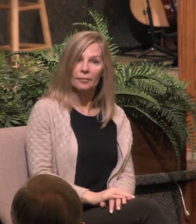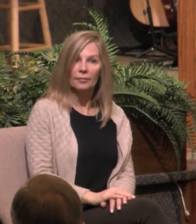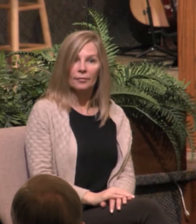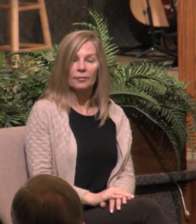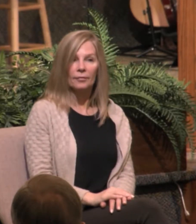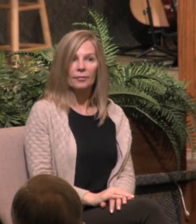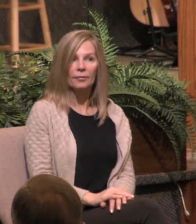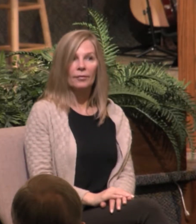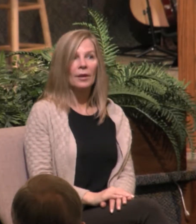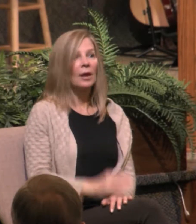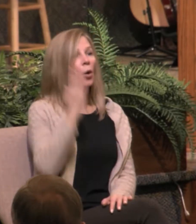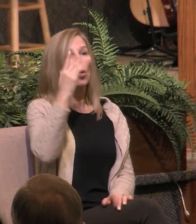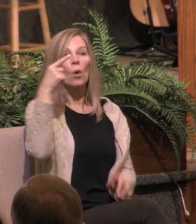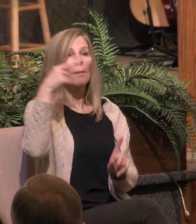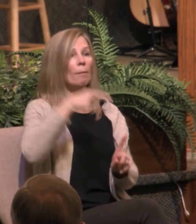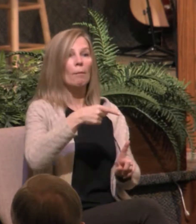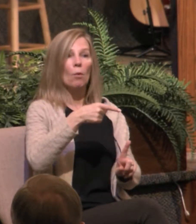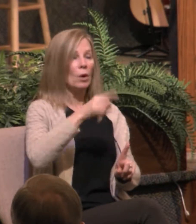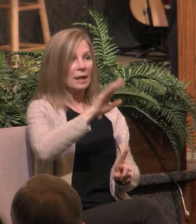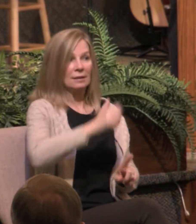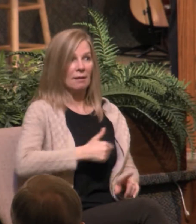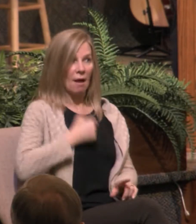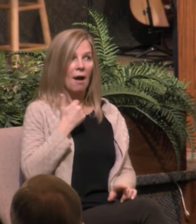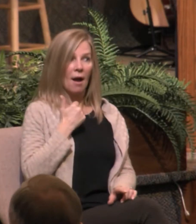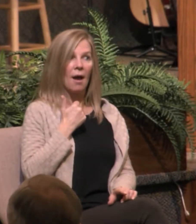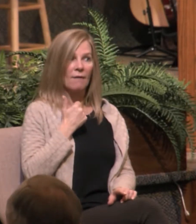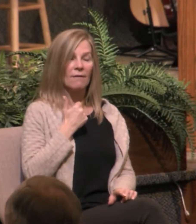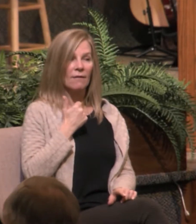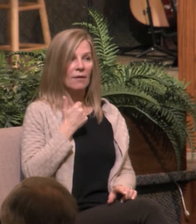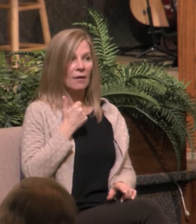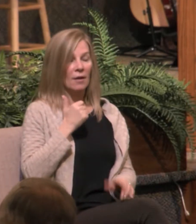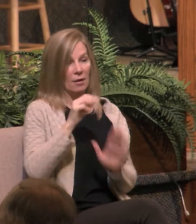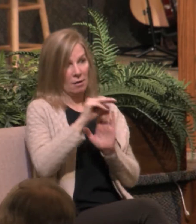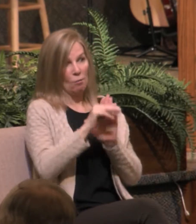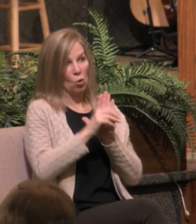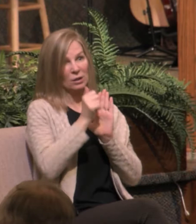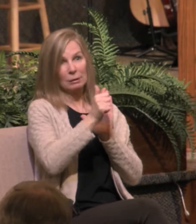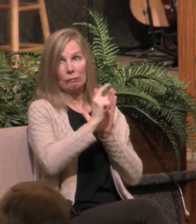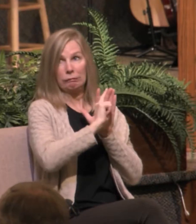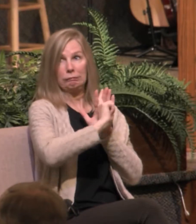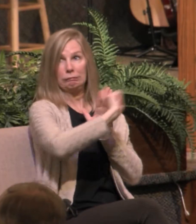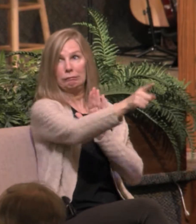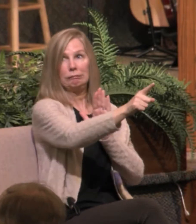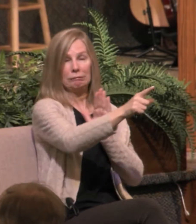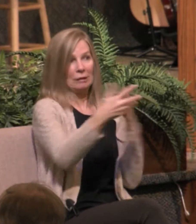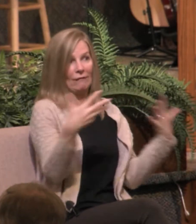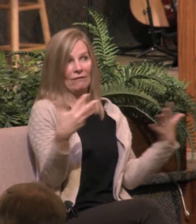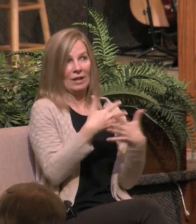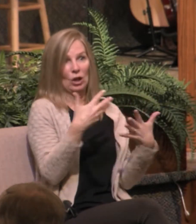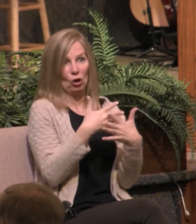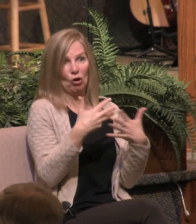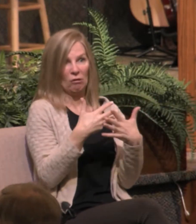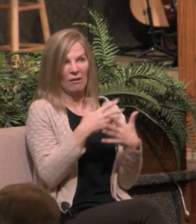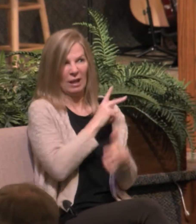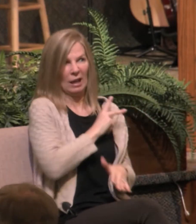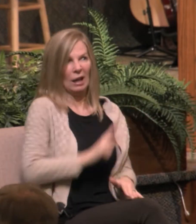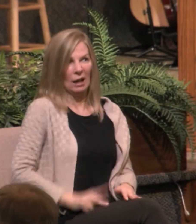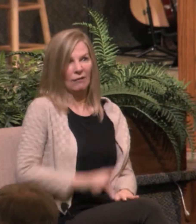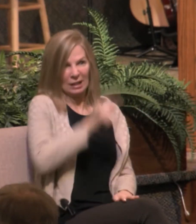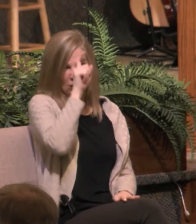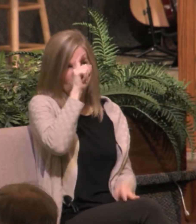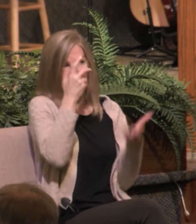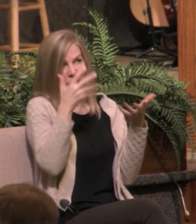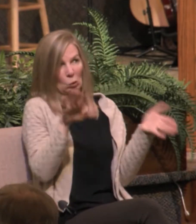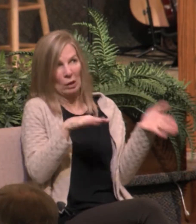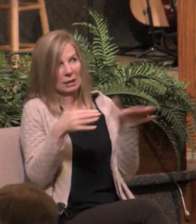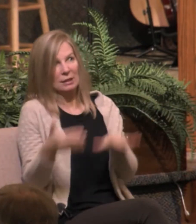And whereas at one point in his life, he had run away in fear from a king of Egypt, a different king of Egypt, because he didn't